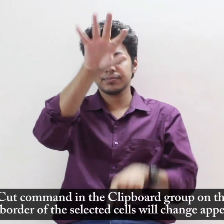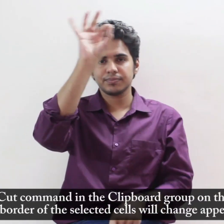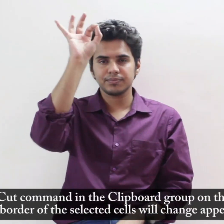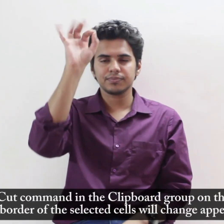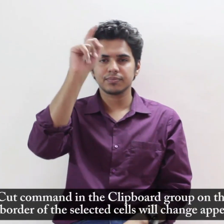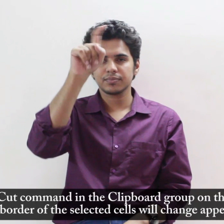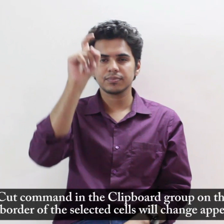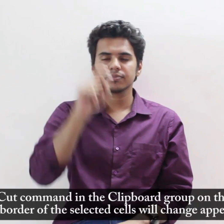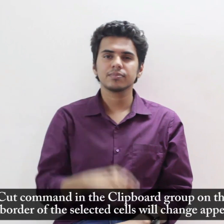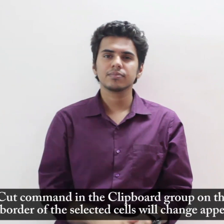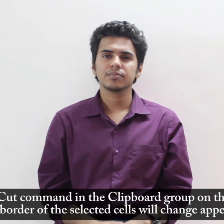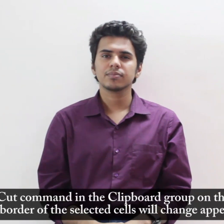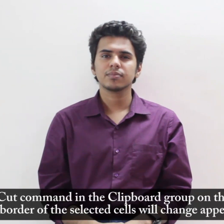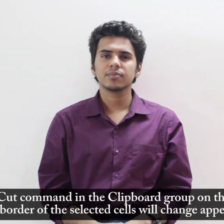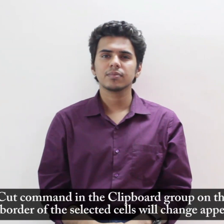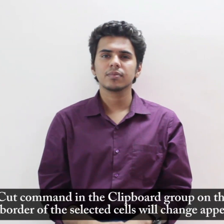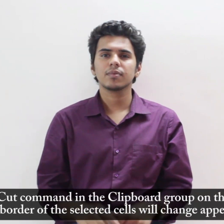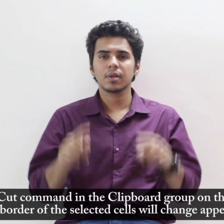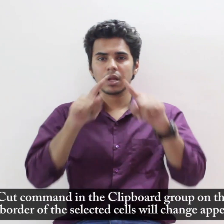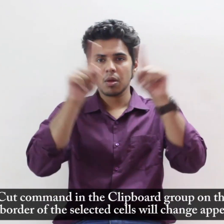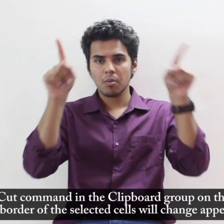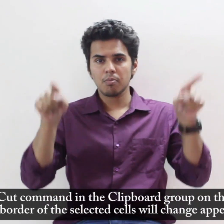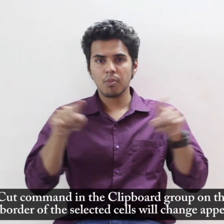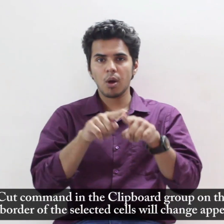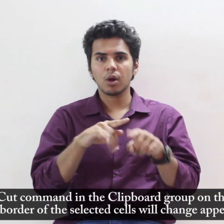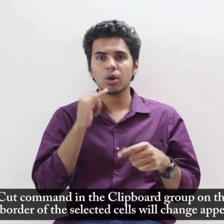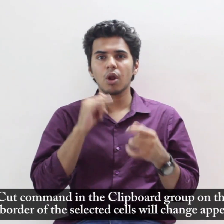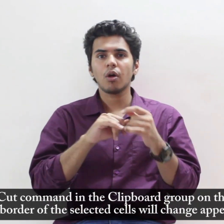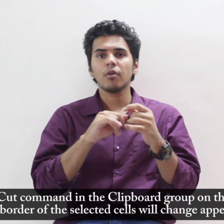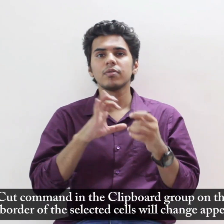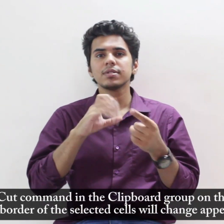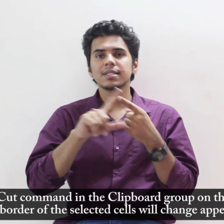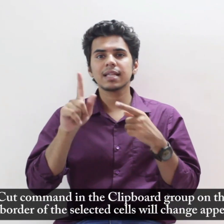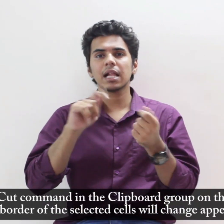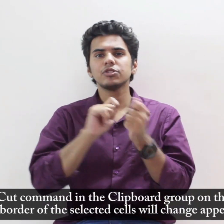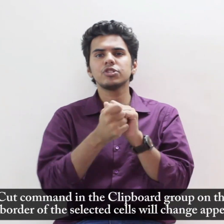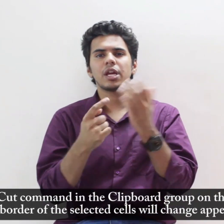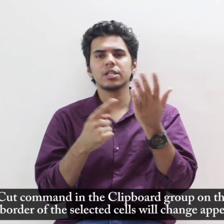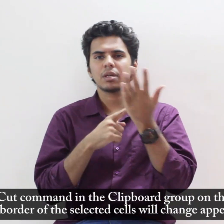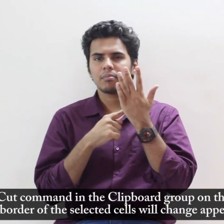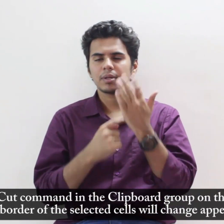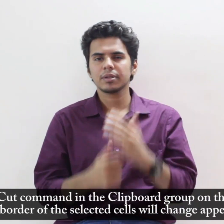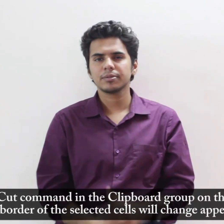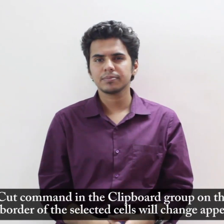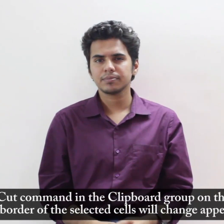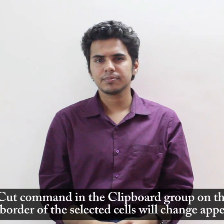in the clipboard group on the Home tab. The border of the selected cells will change appearance.